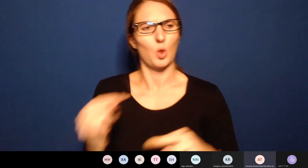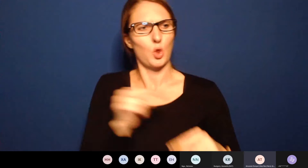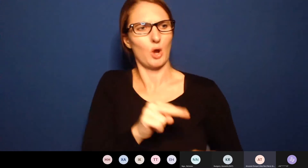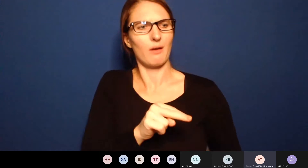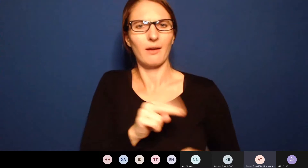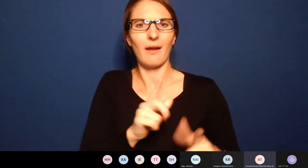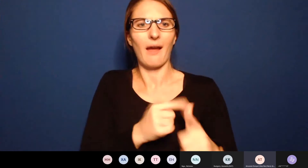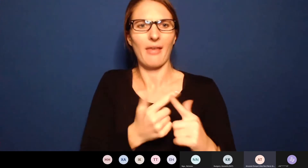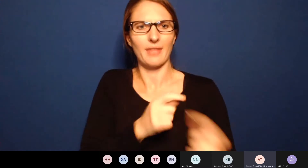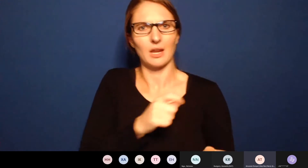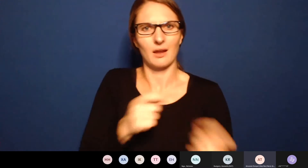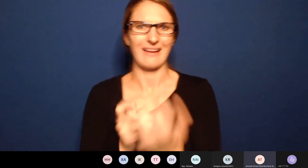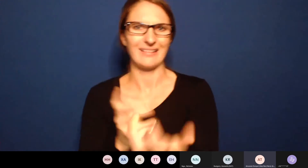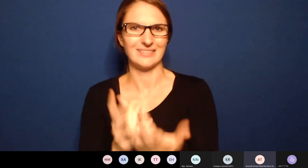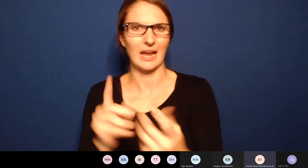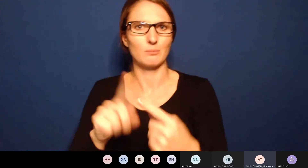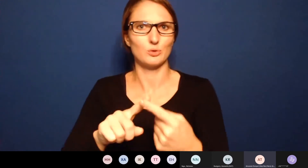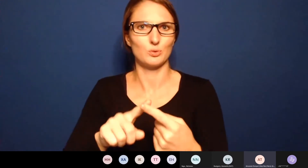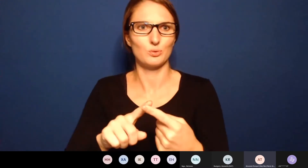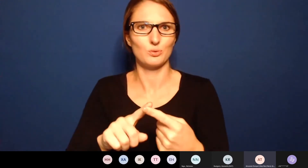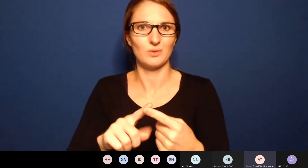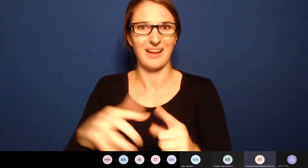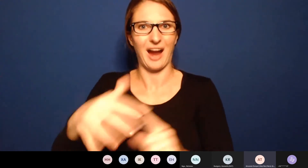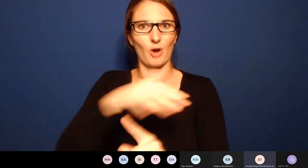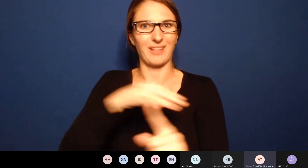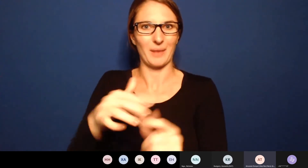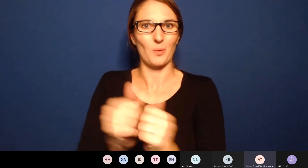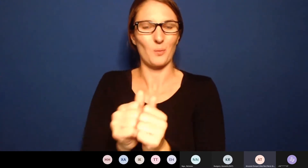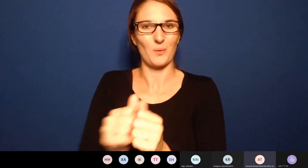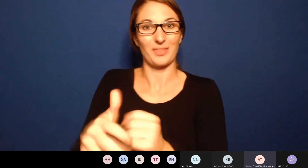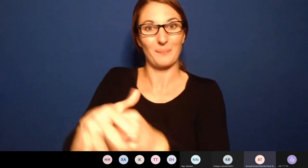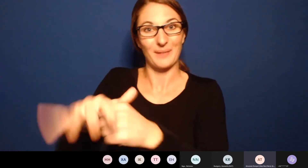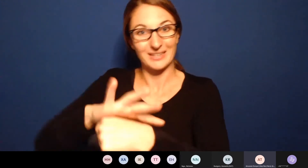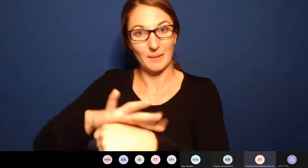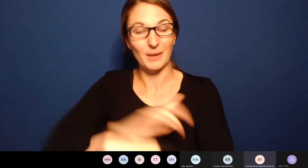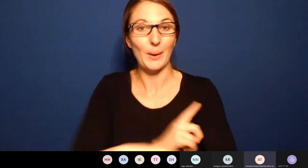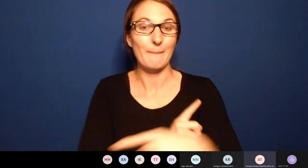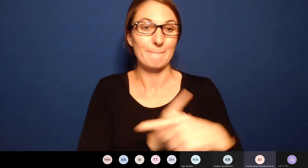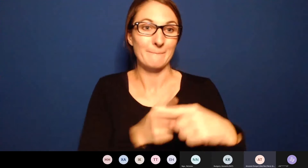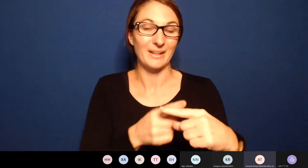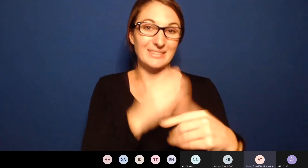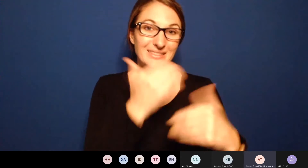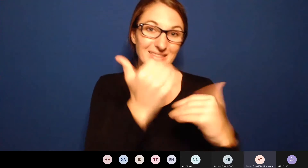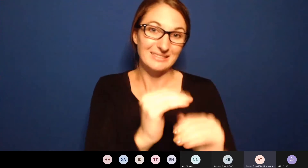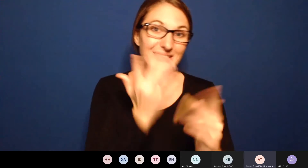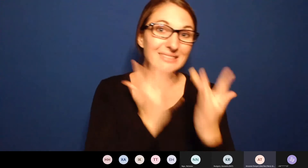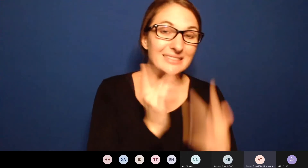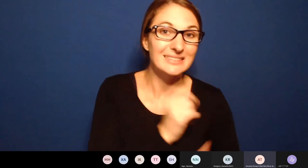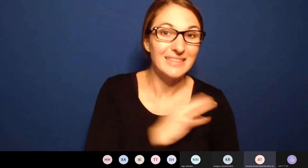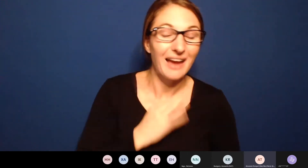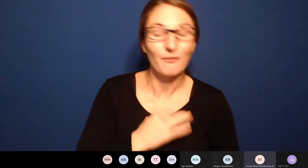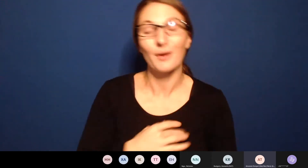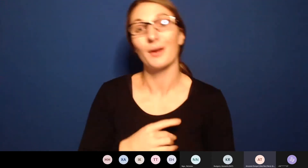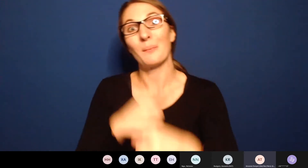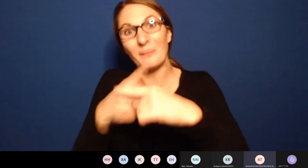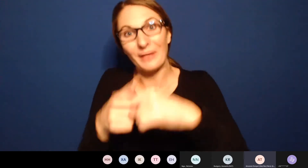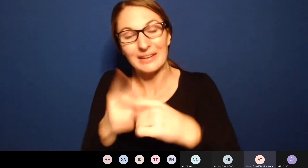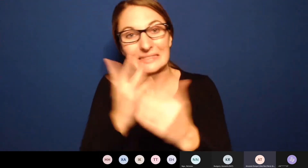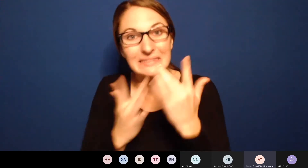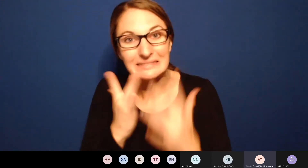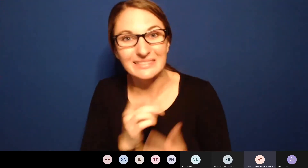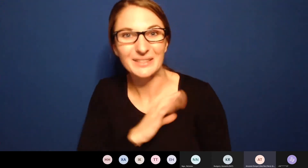current climate that we're in, both with the pandemic, limited staff, and limited committee members. So those would